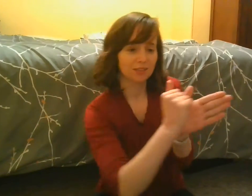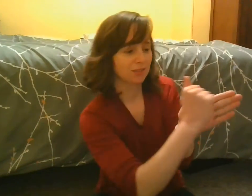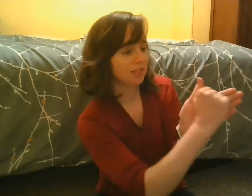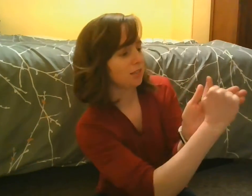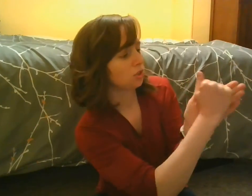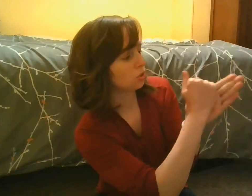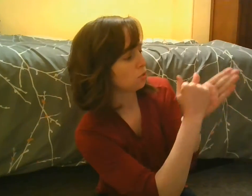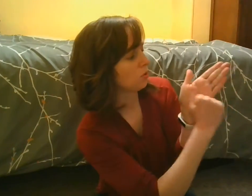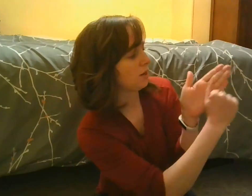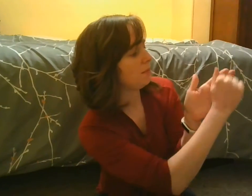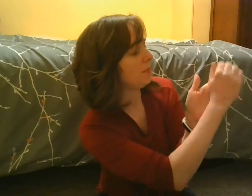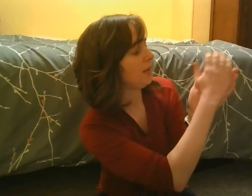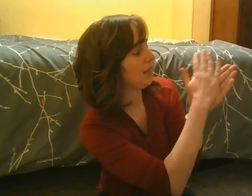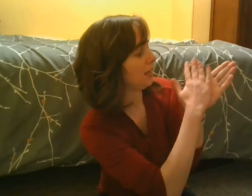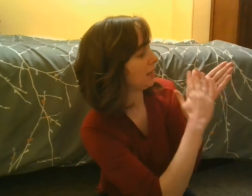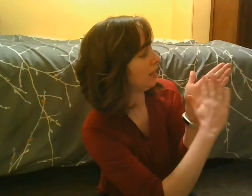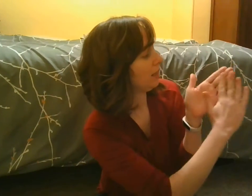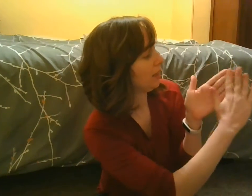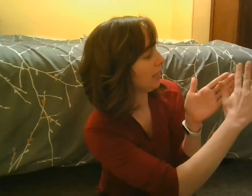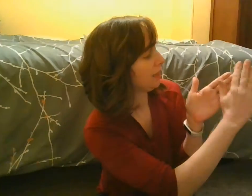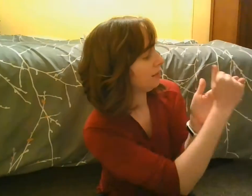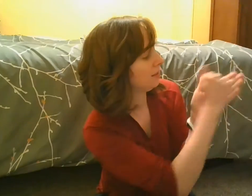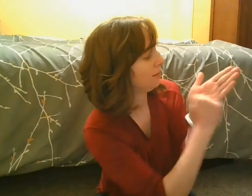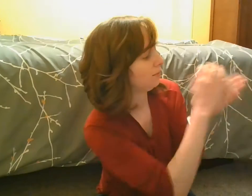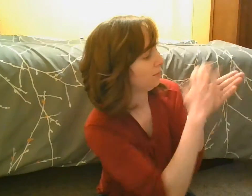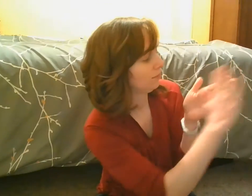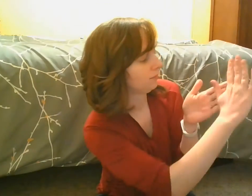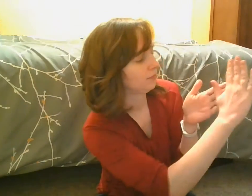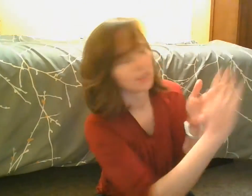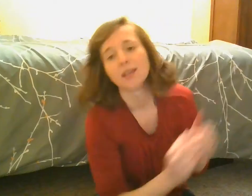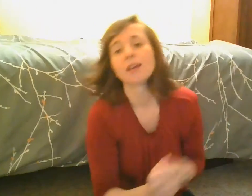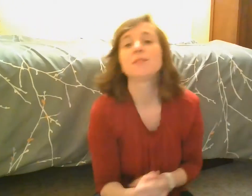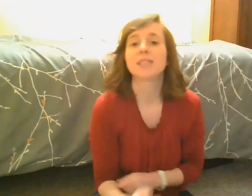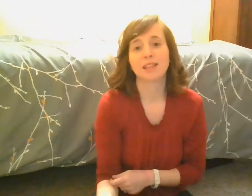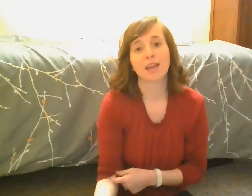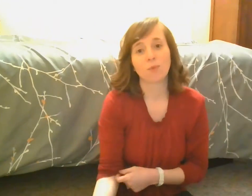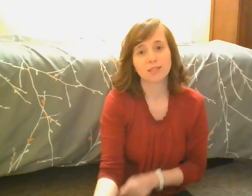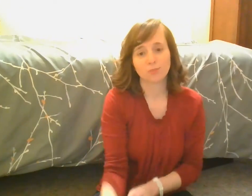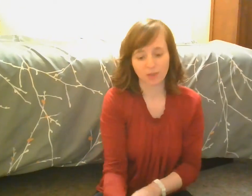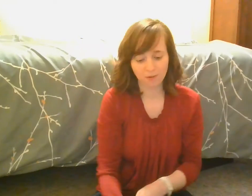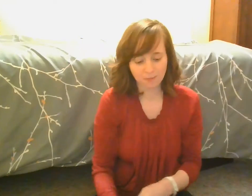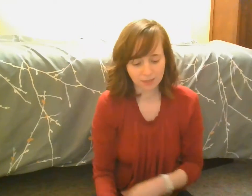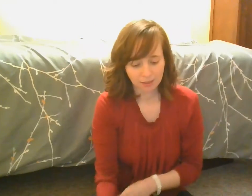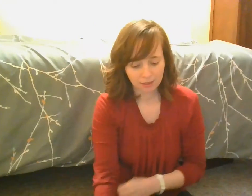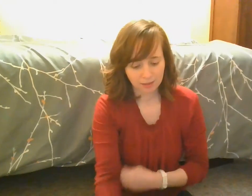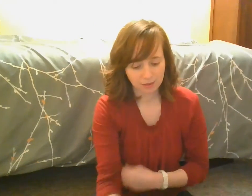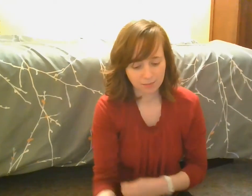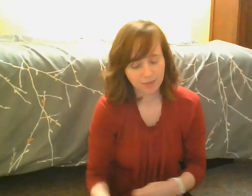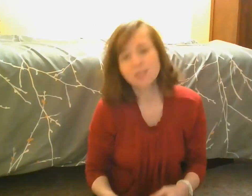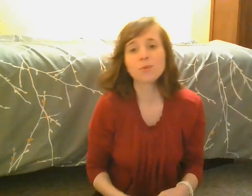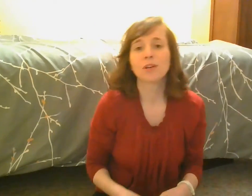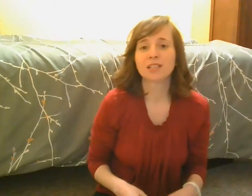it's like scrubbing it clean. I've seen it that way as well. Next one is